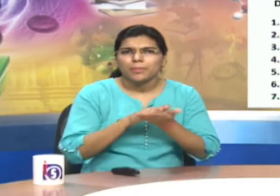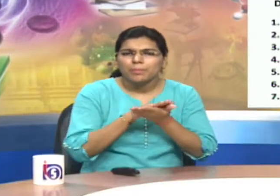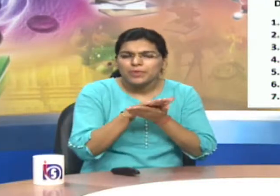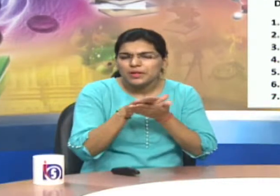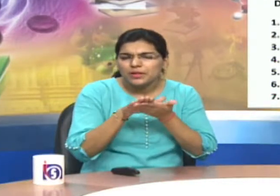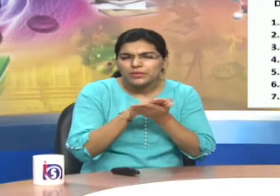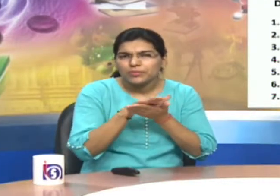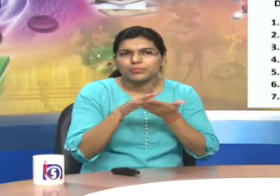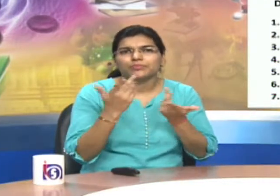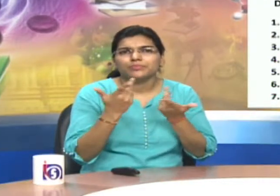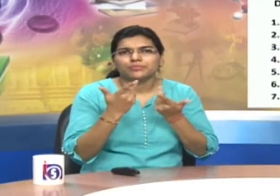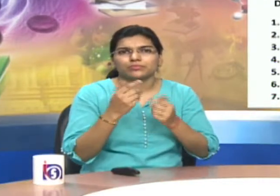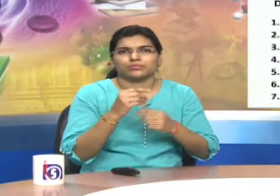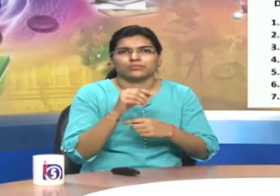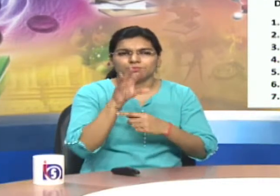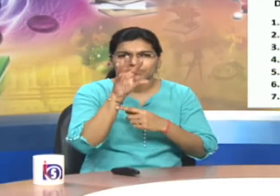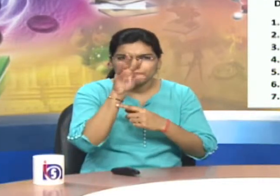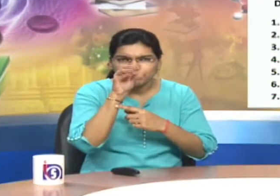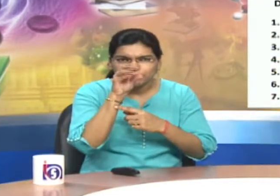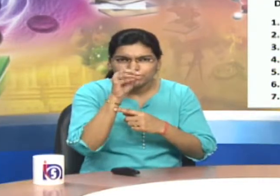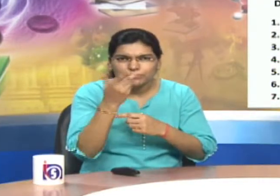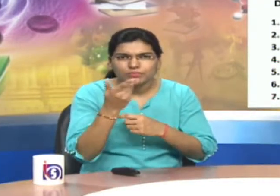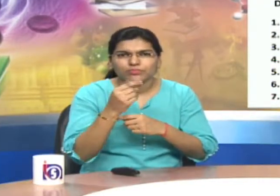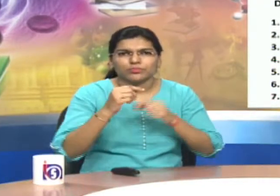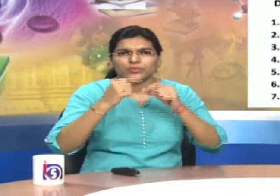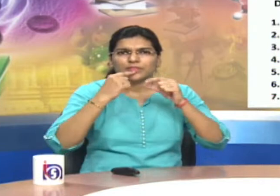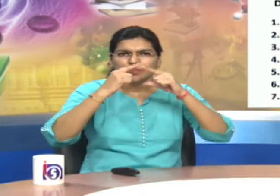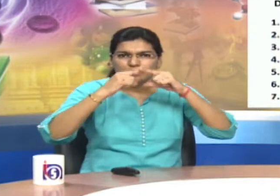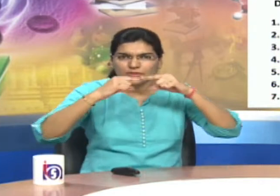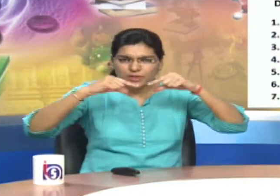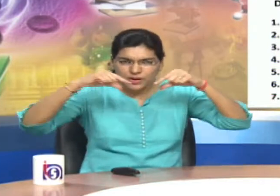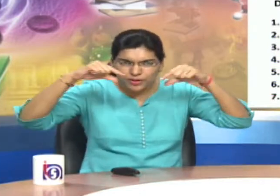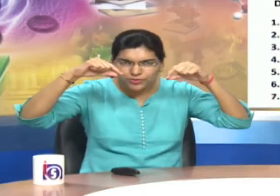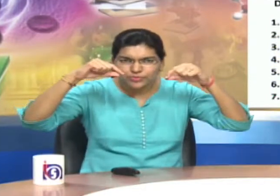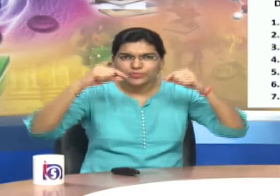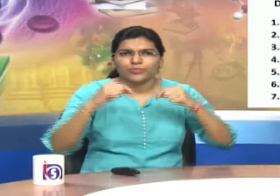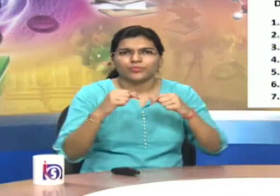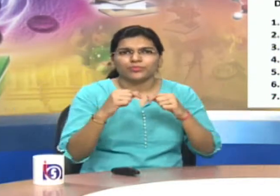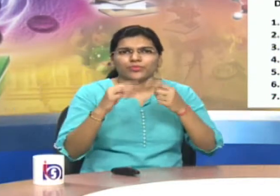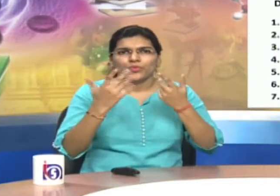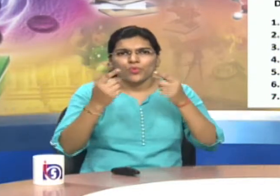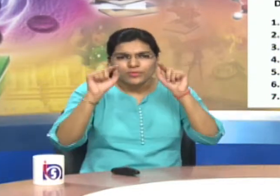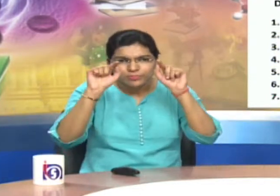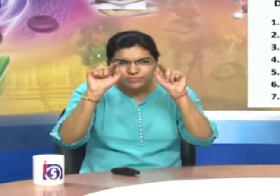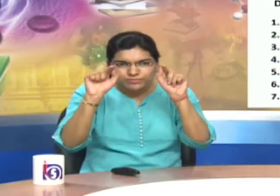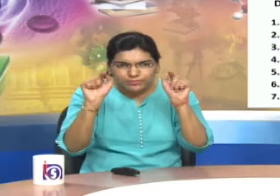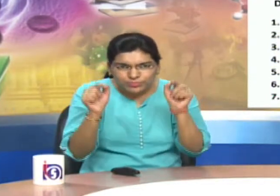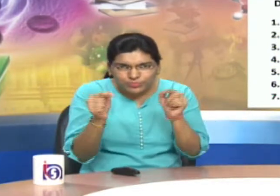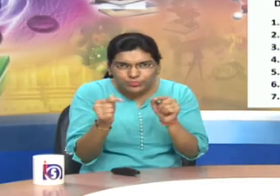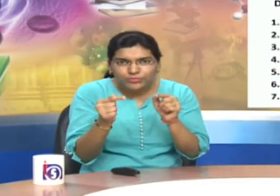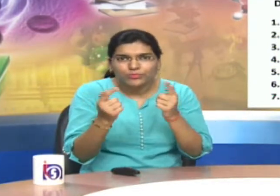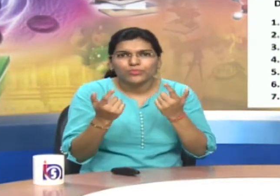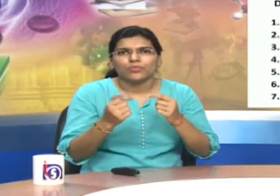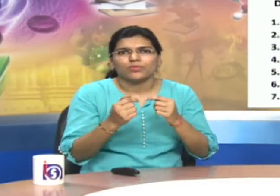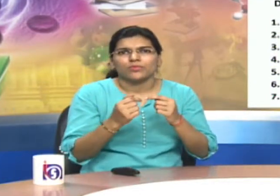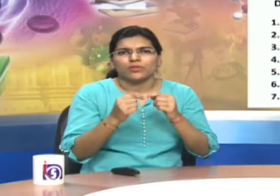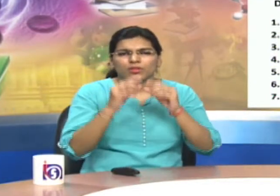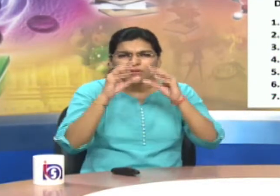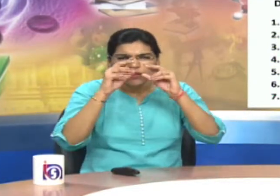name. And the third word is basic shapes. Like there are different shapes you can see on